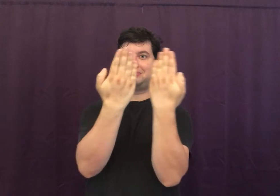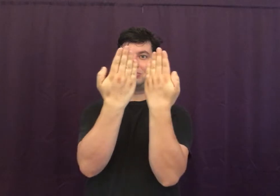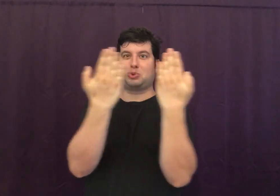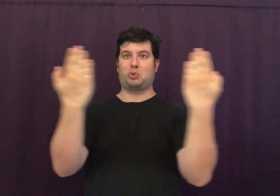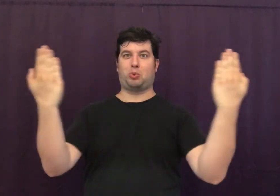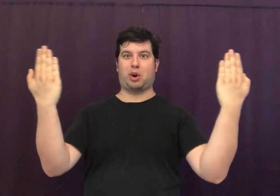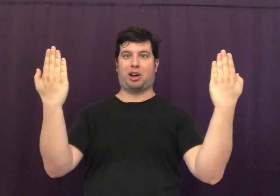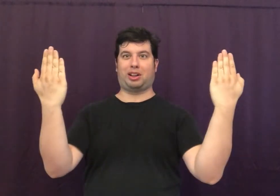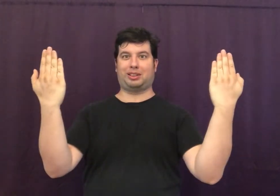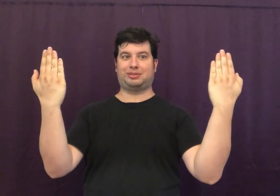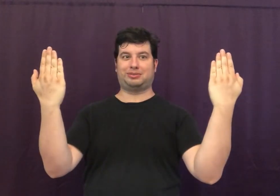Wall.